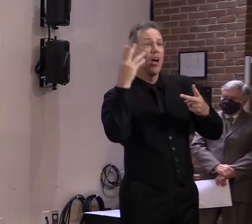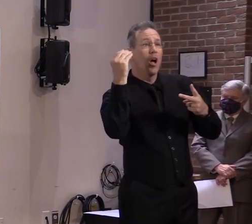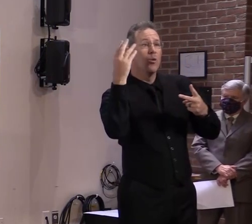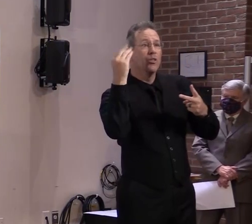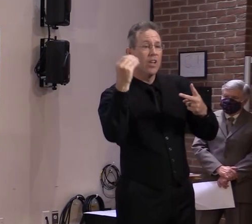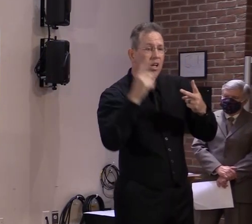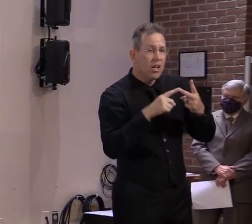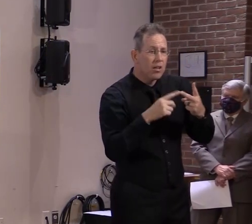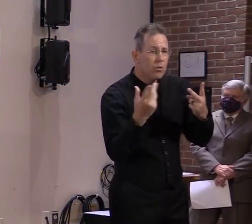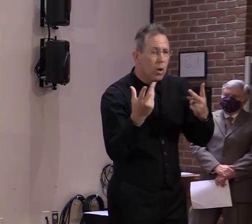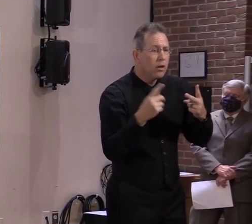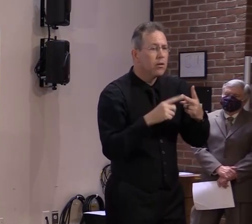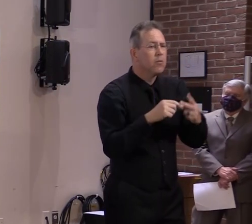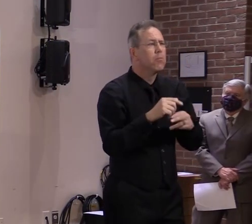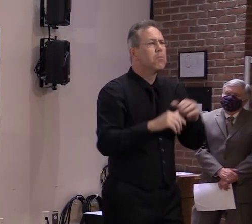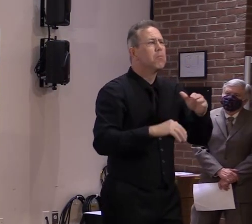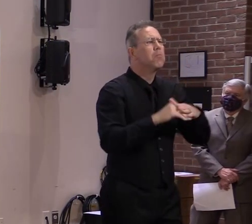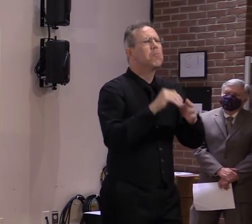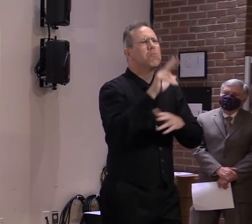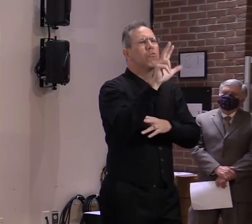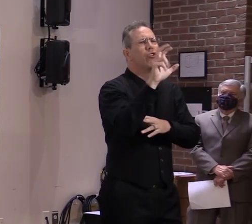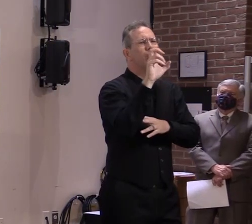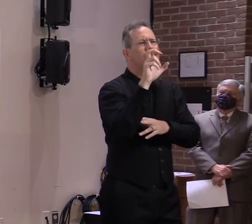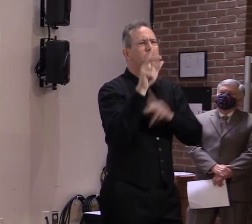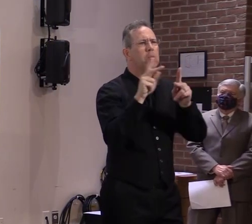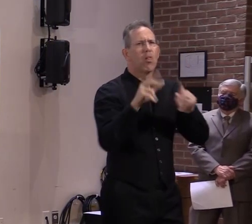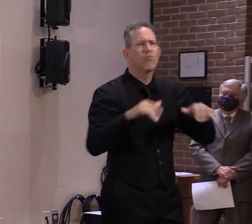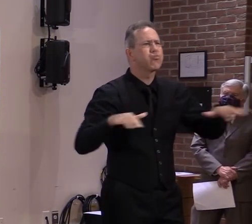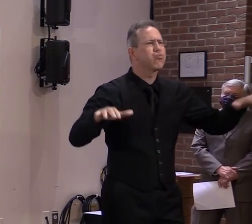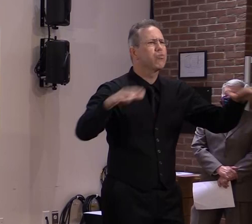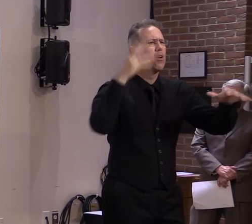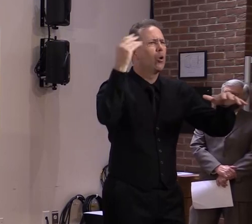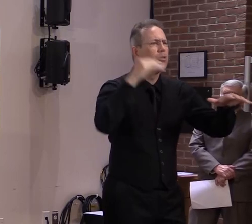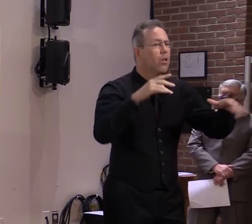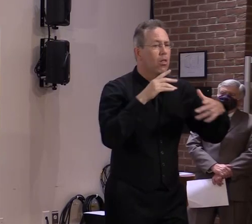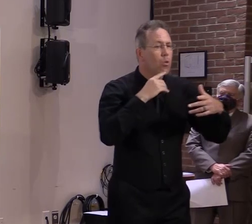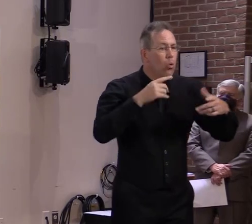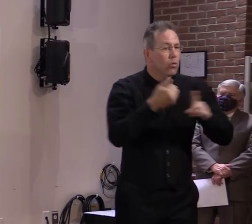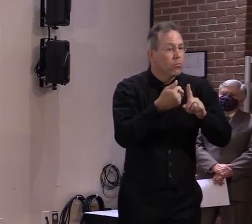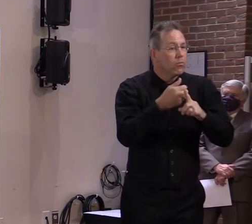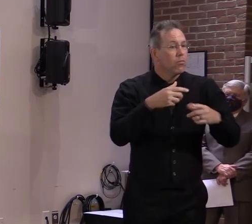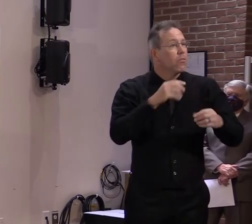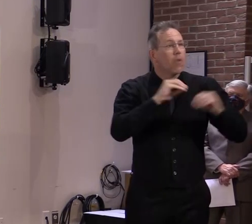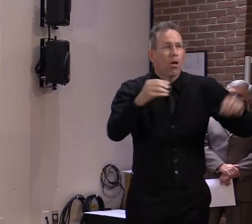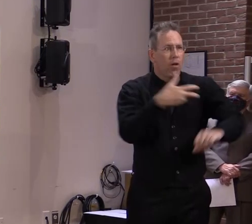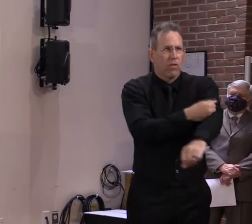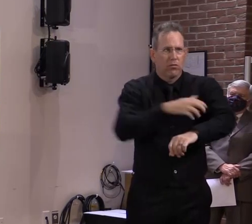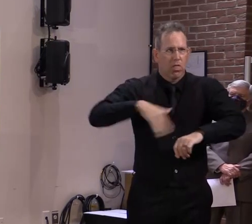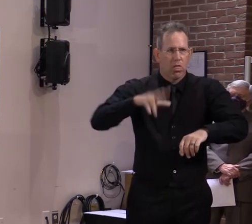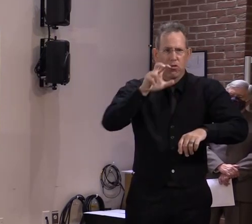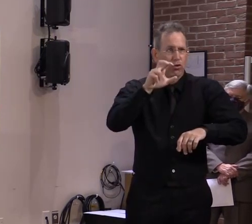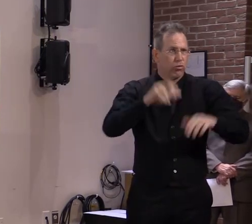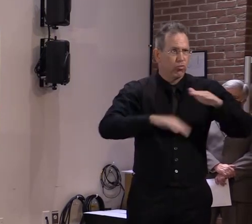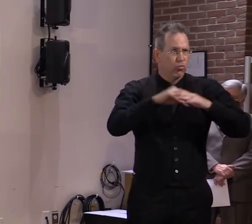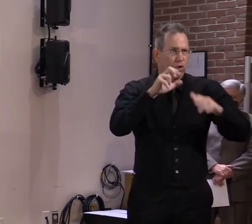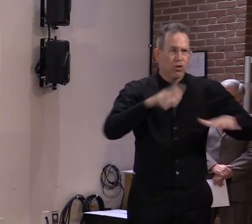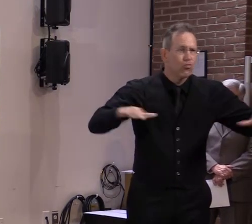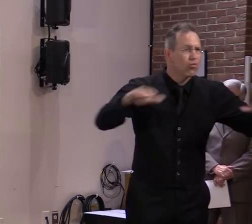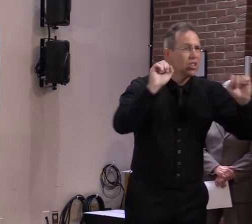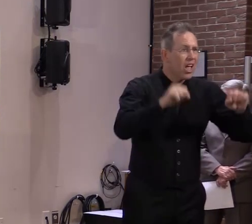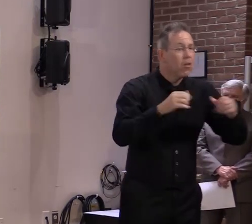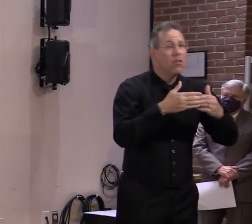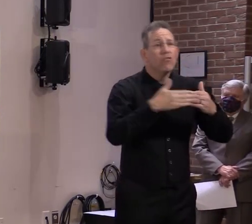shed their specified guidance, what universal guidance means. Stay home when you're sick, wear a mask in the presence of